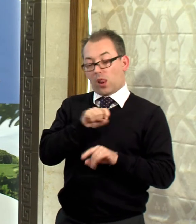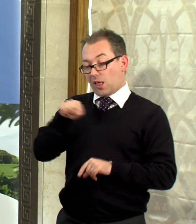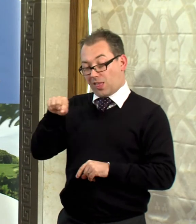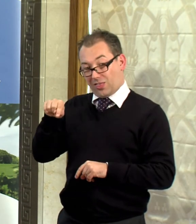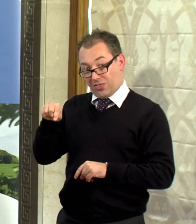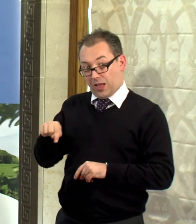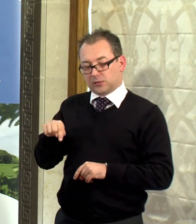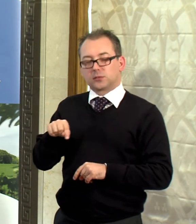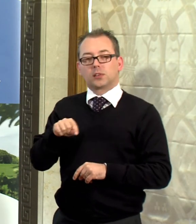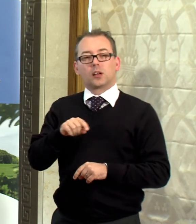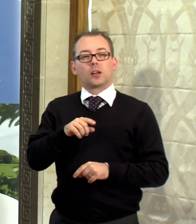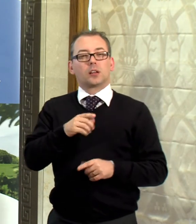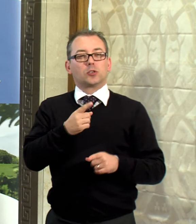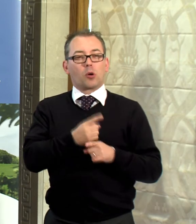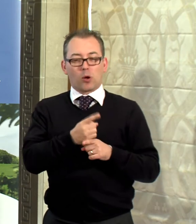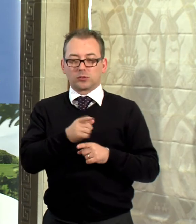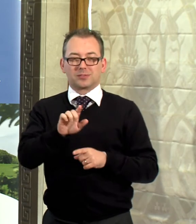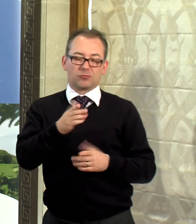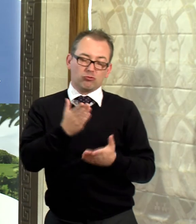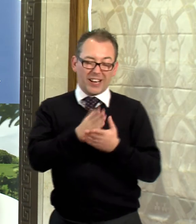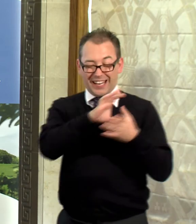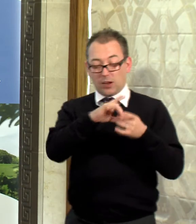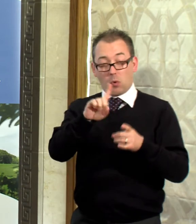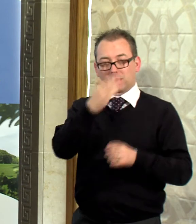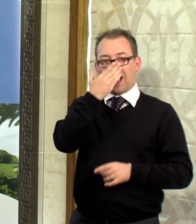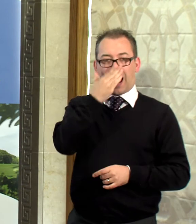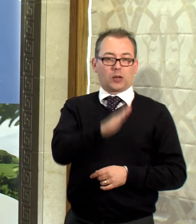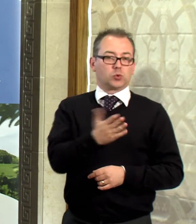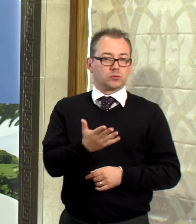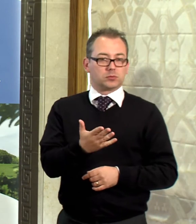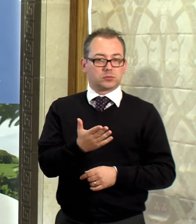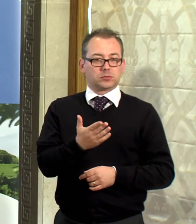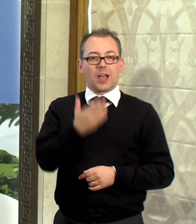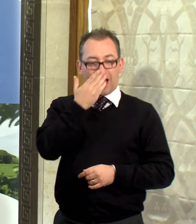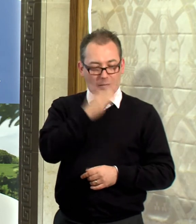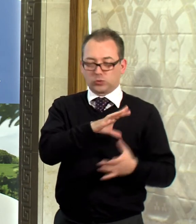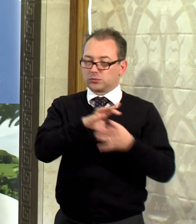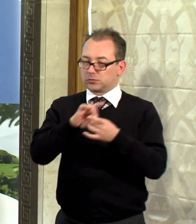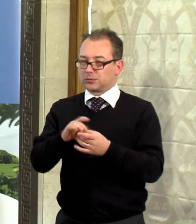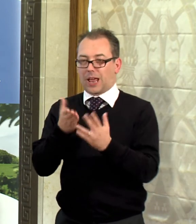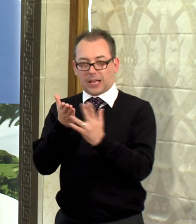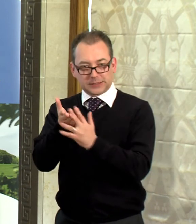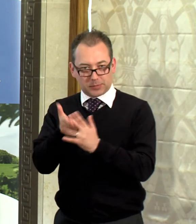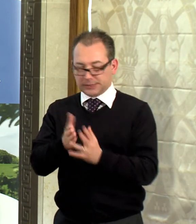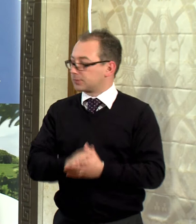wider discussion about shifting attitudes to disability and accessibility.